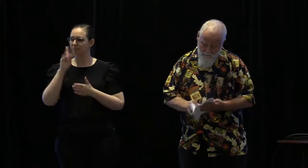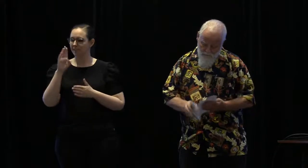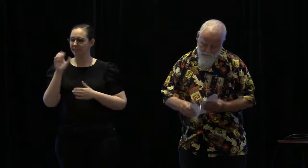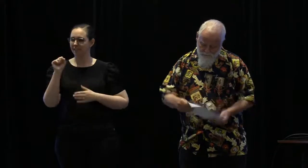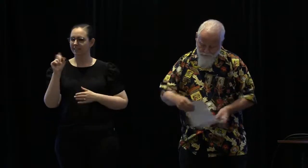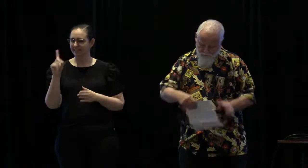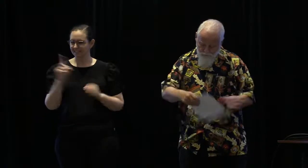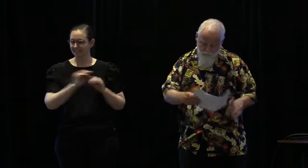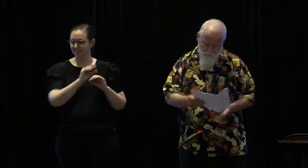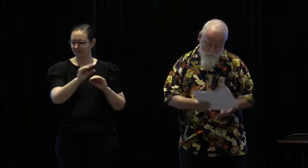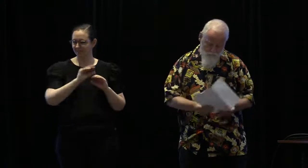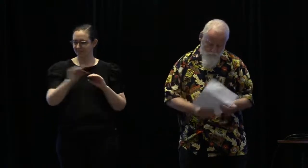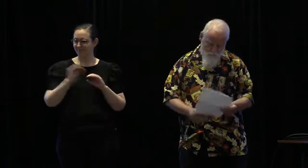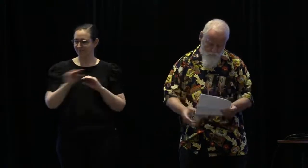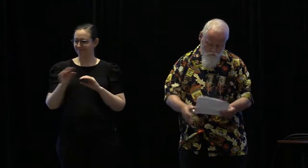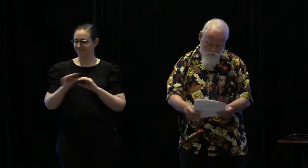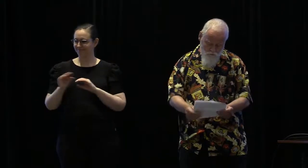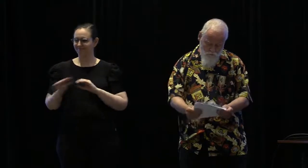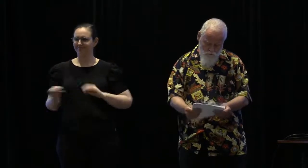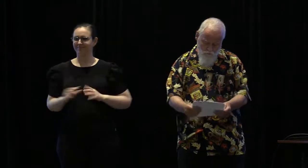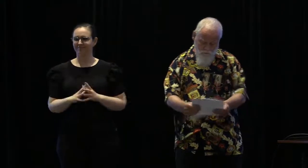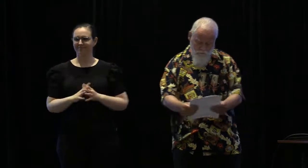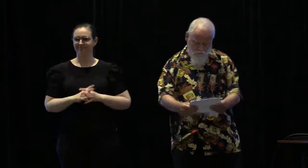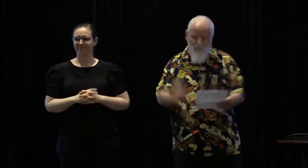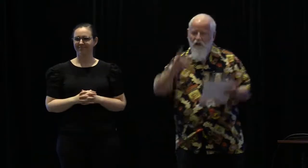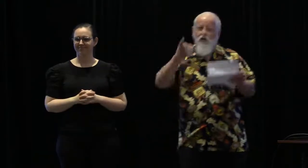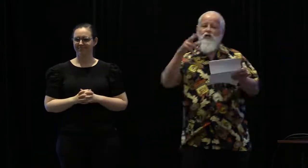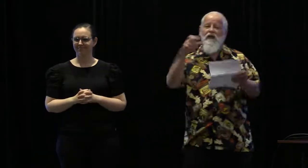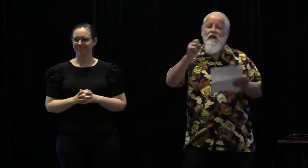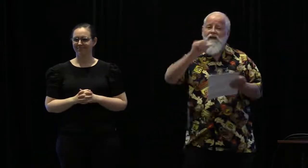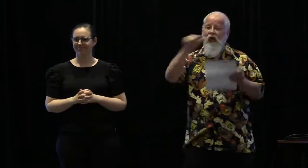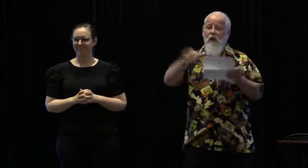notes out of my pocket. Just one moment.